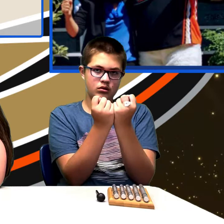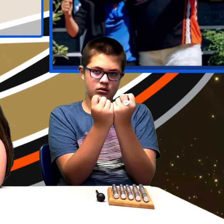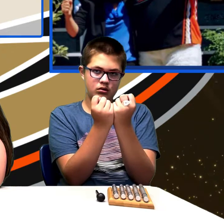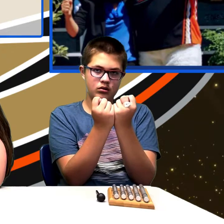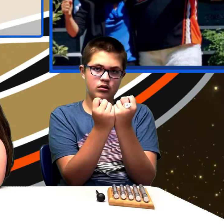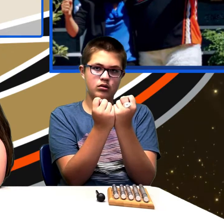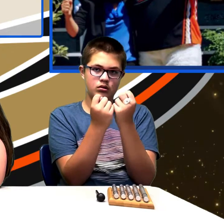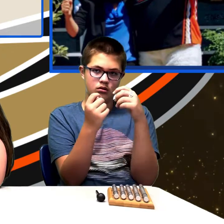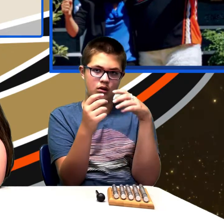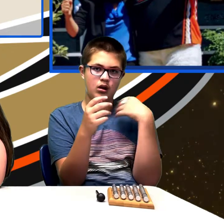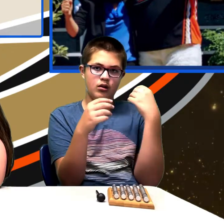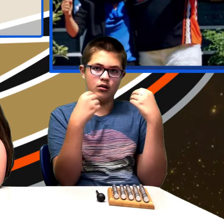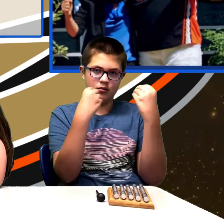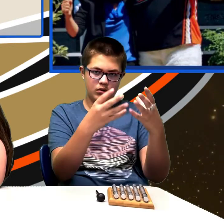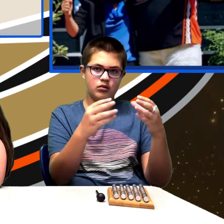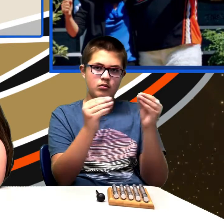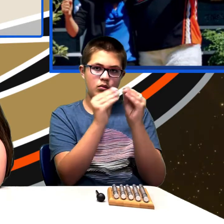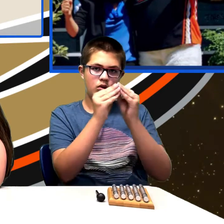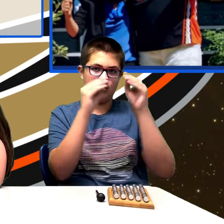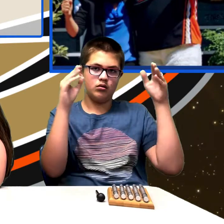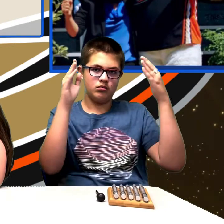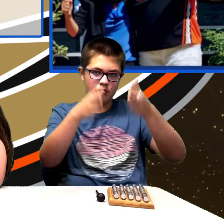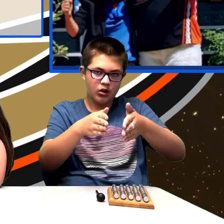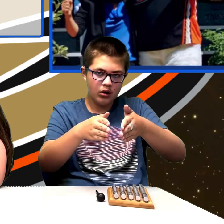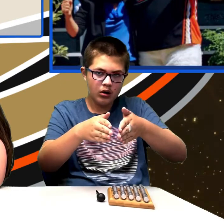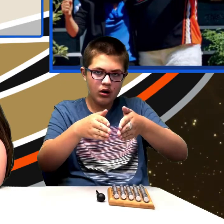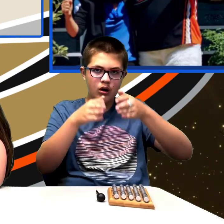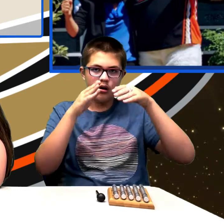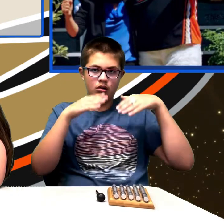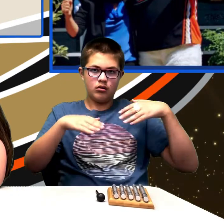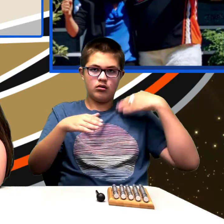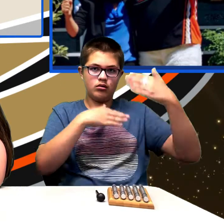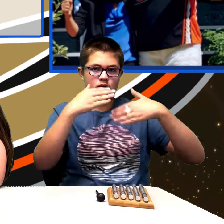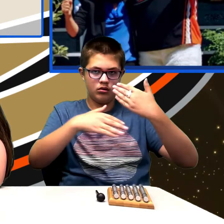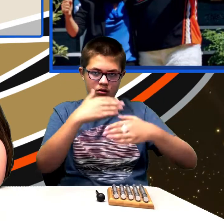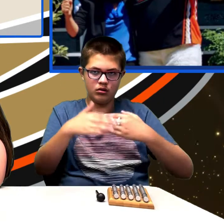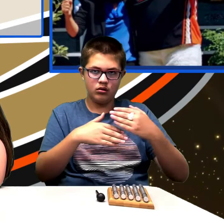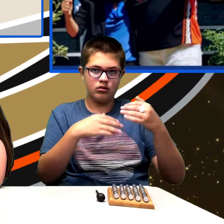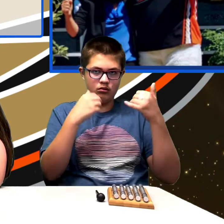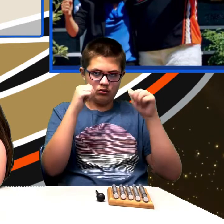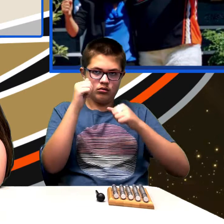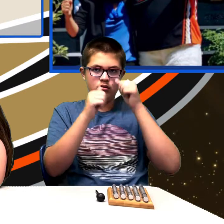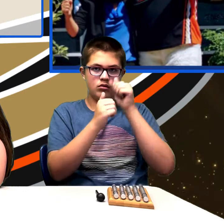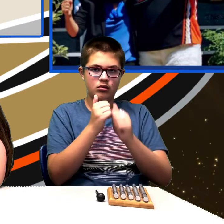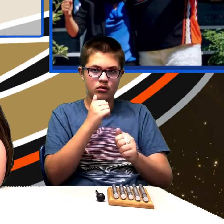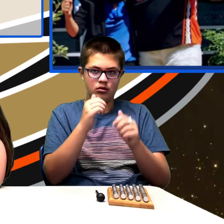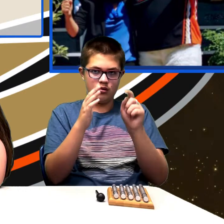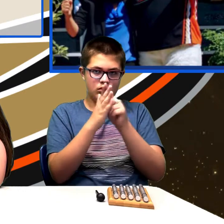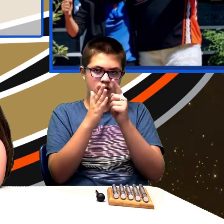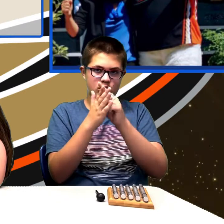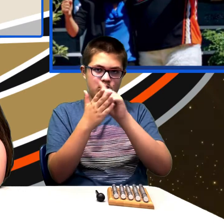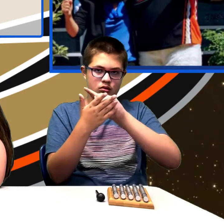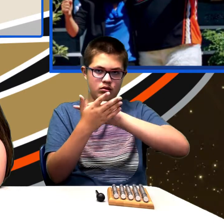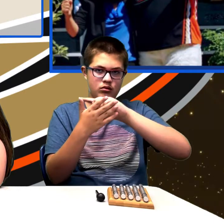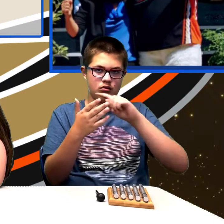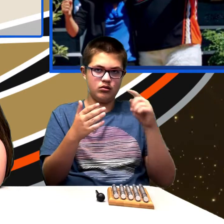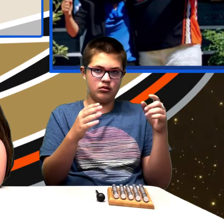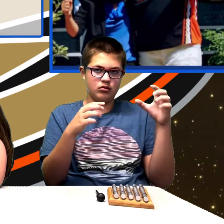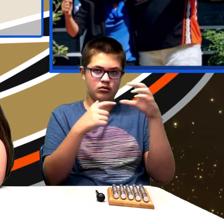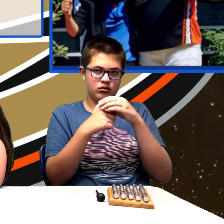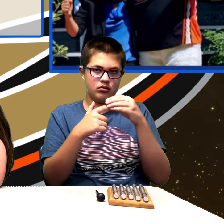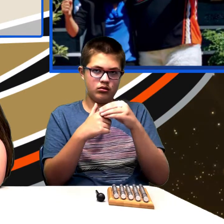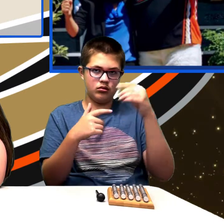and gives them focus and drive to play every second with champions mindset.